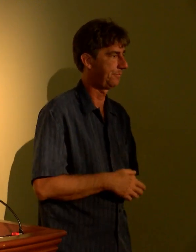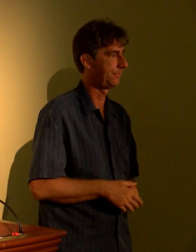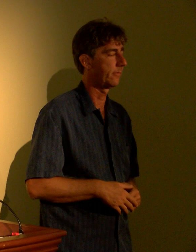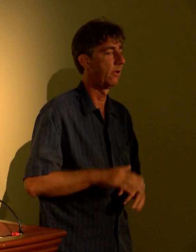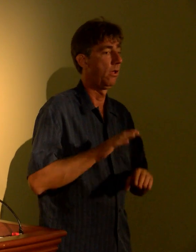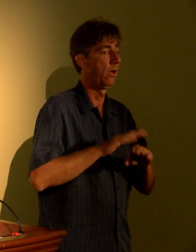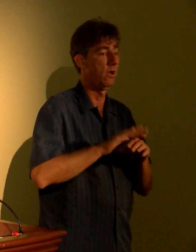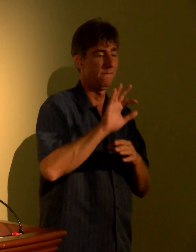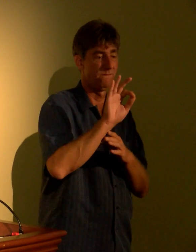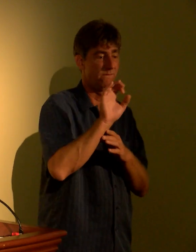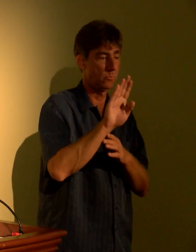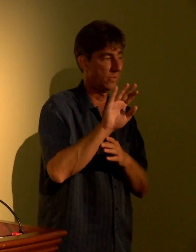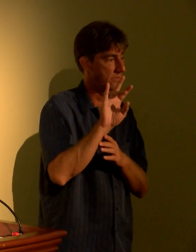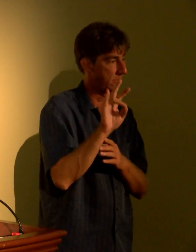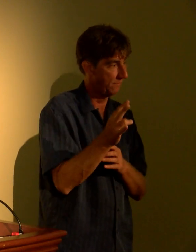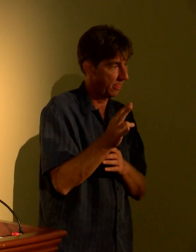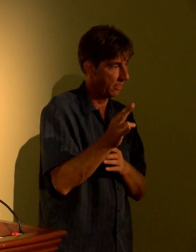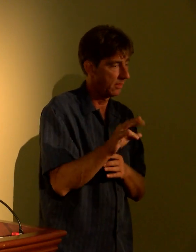February 7th of